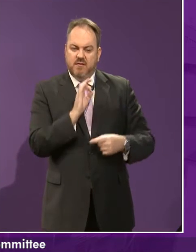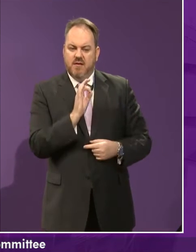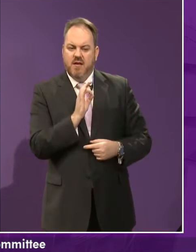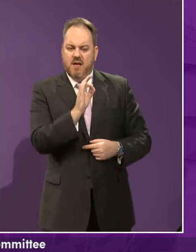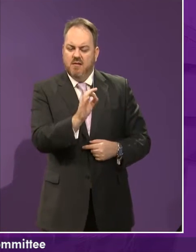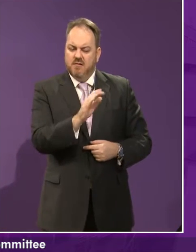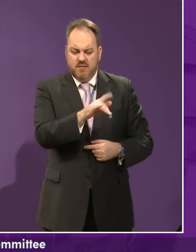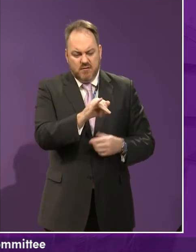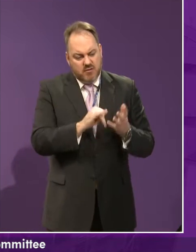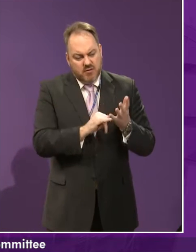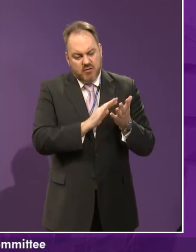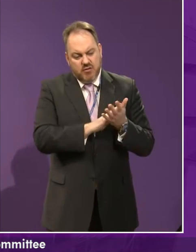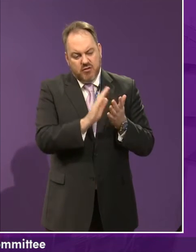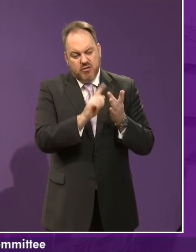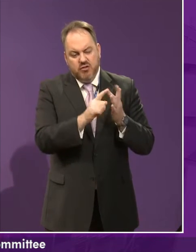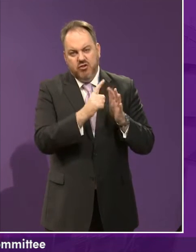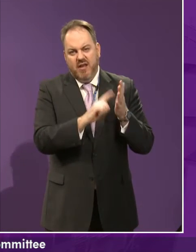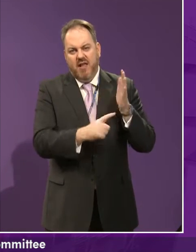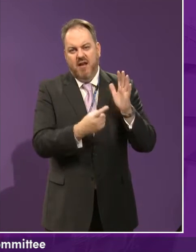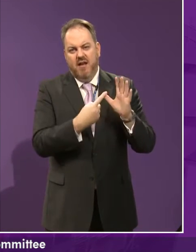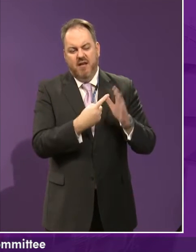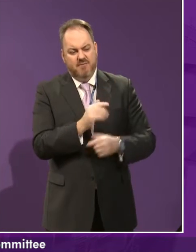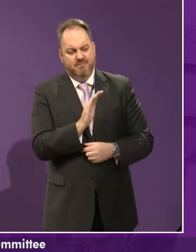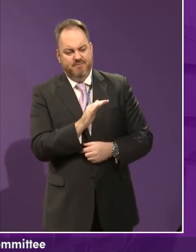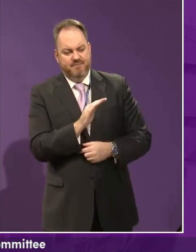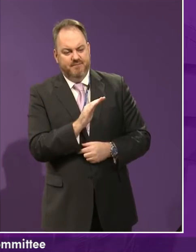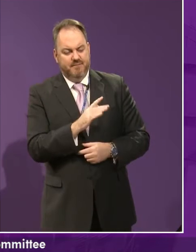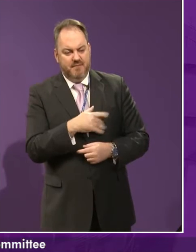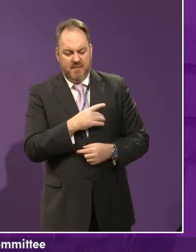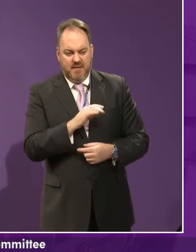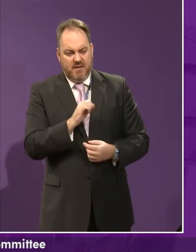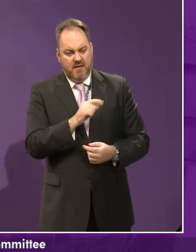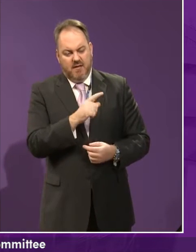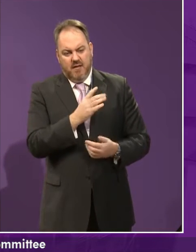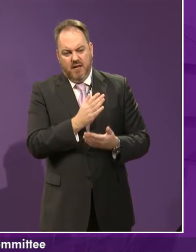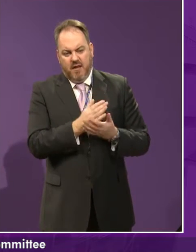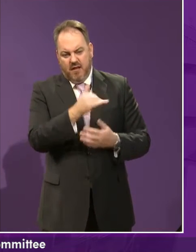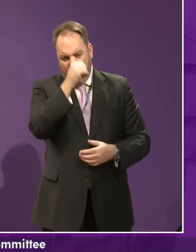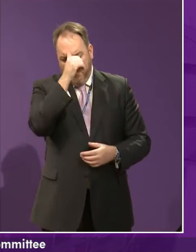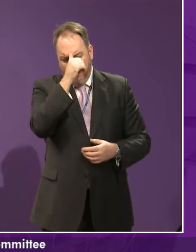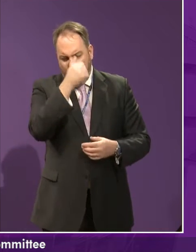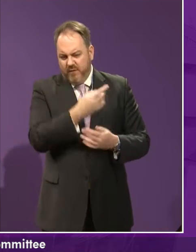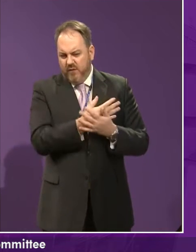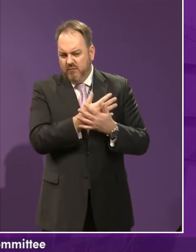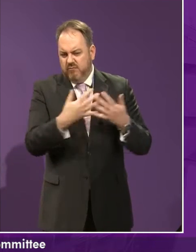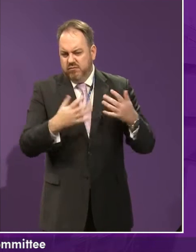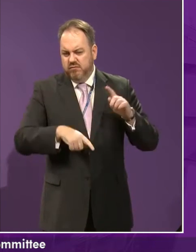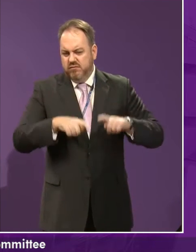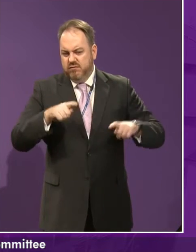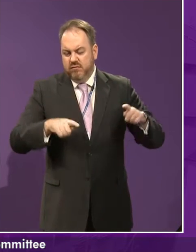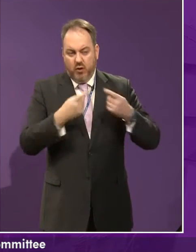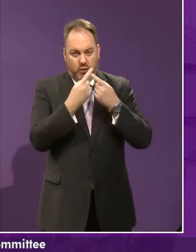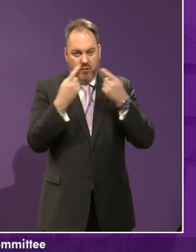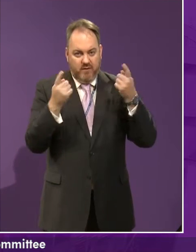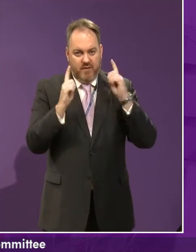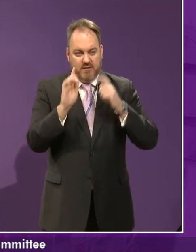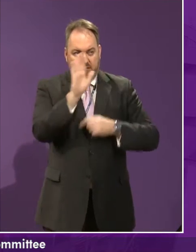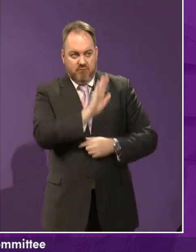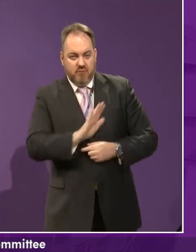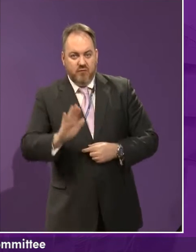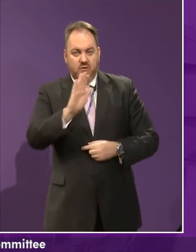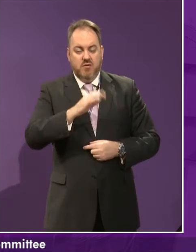by you, Sheila, is, I have no doubt that at Edinburgh University and at the other universities across Scotland, that what